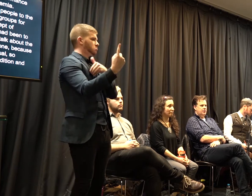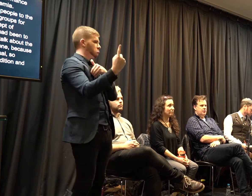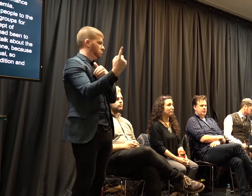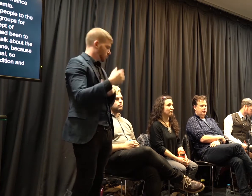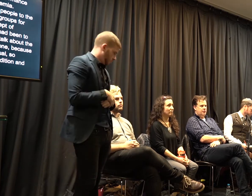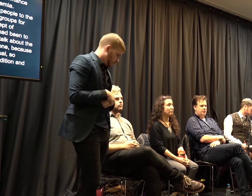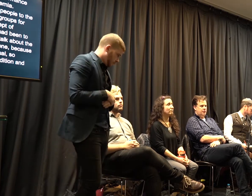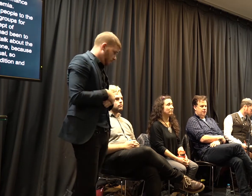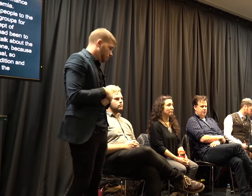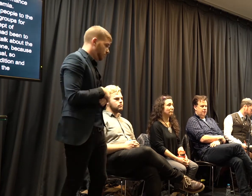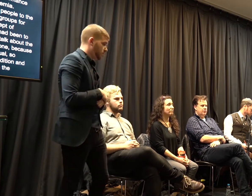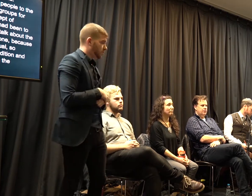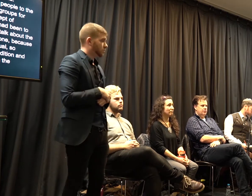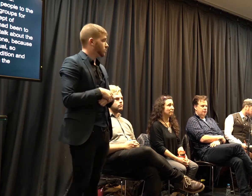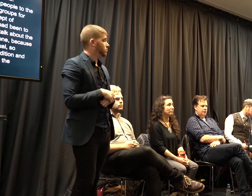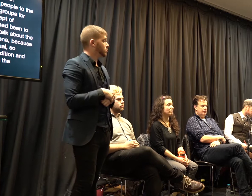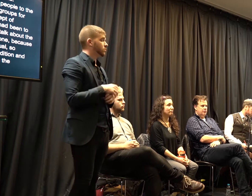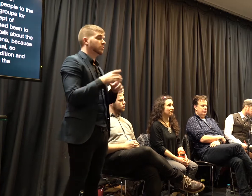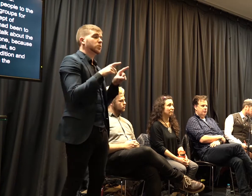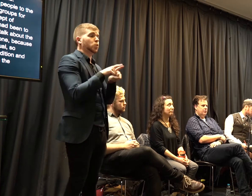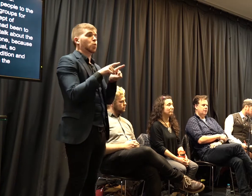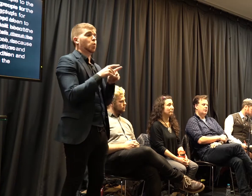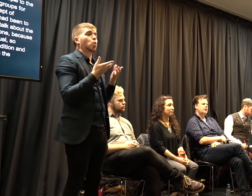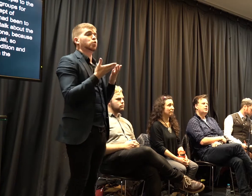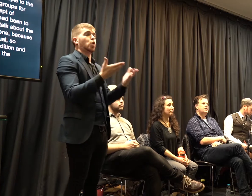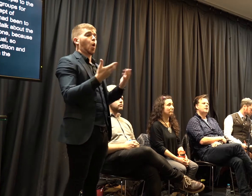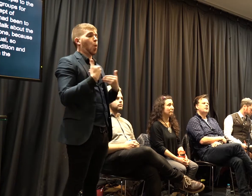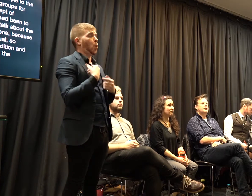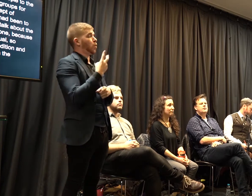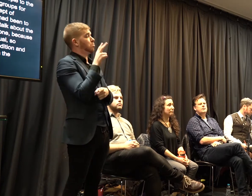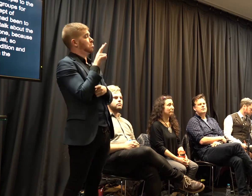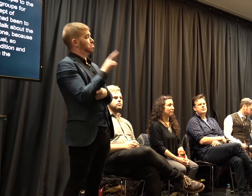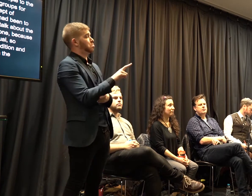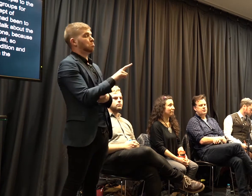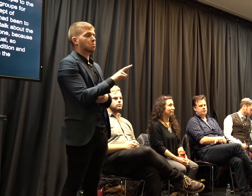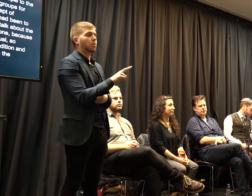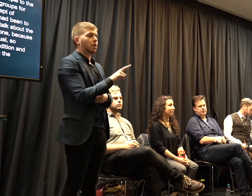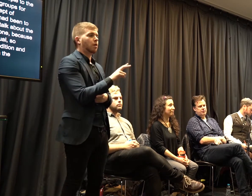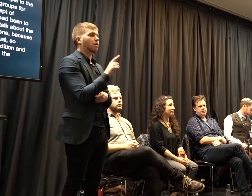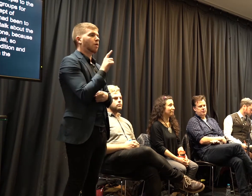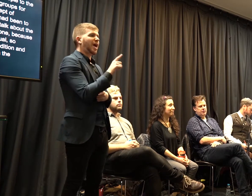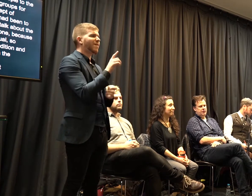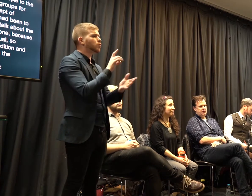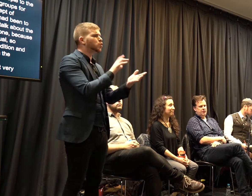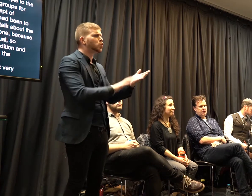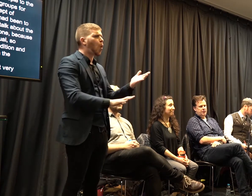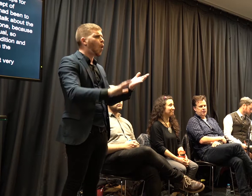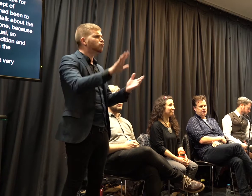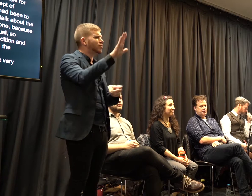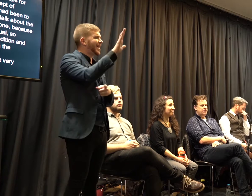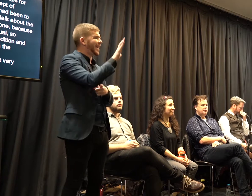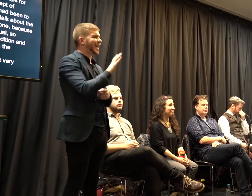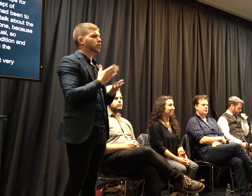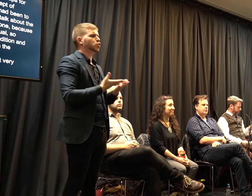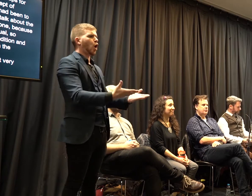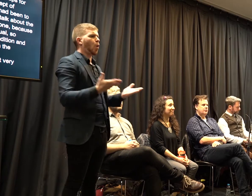also I should say that the show that we went to see is of that very particular touring circuit model, where